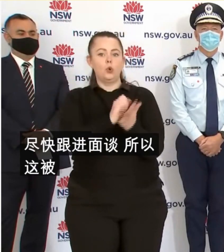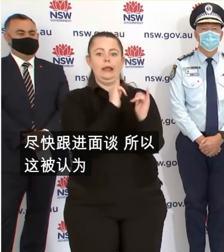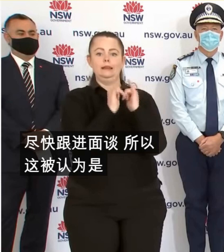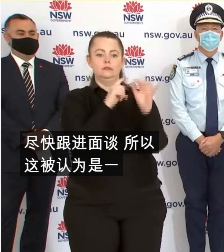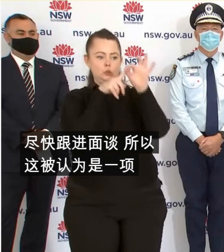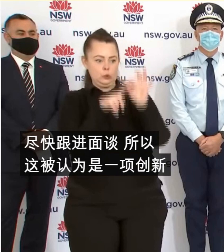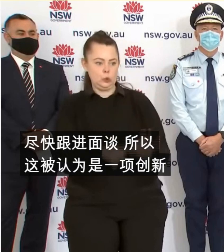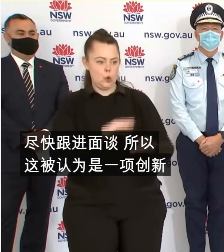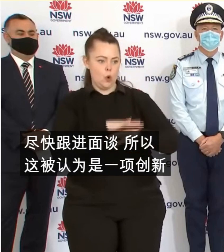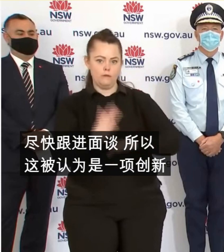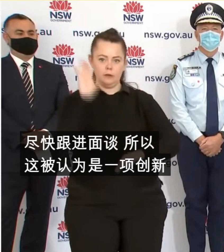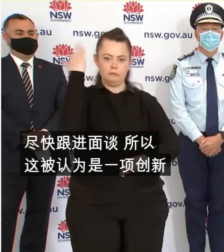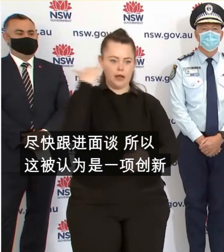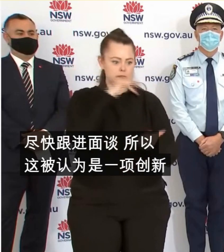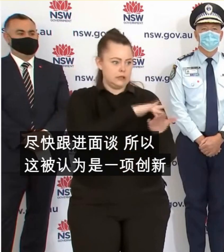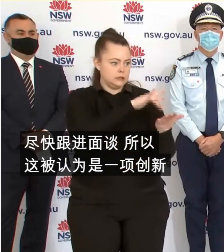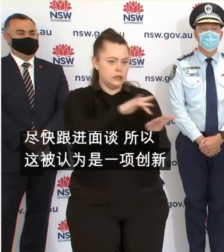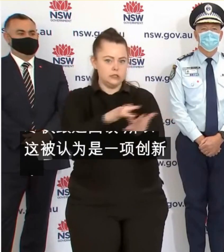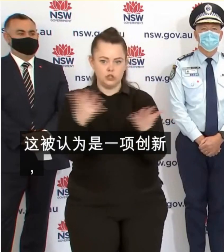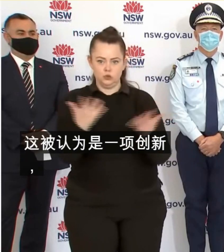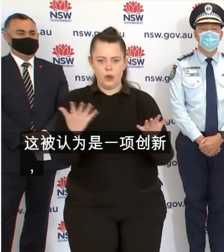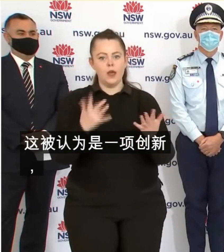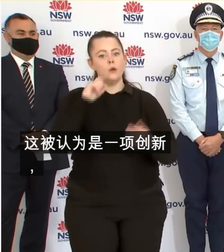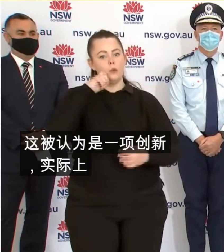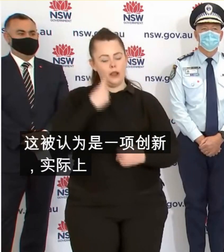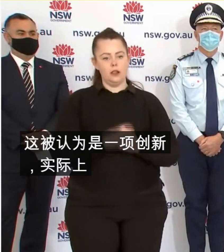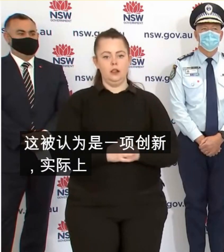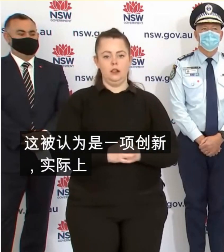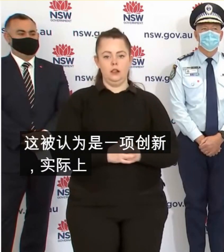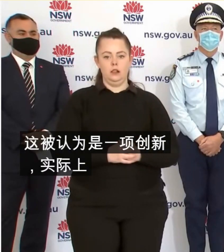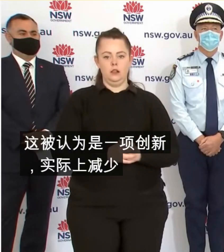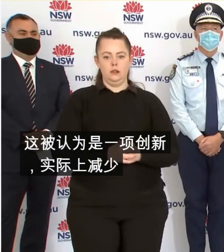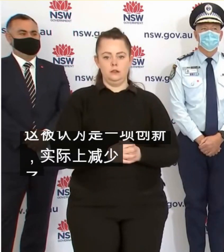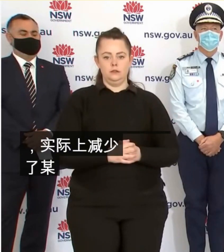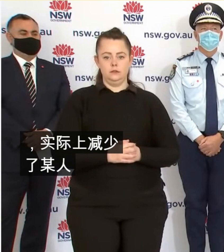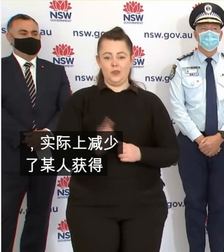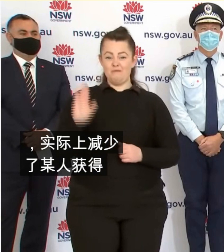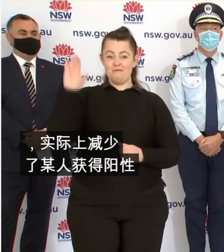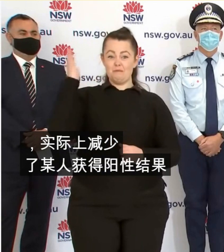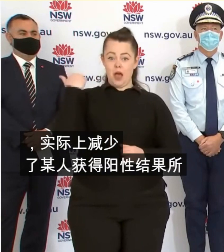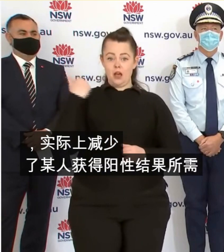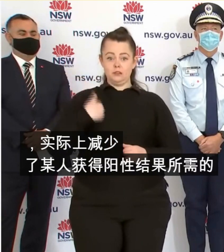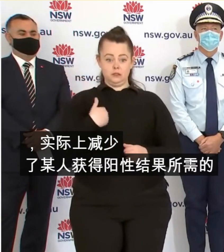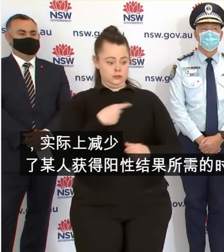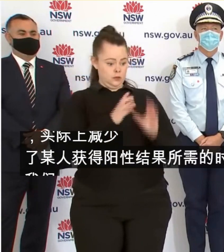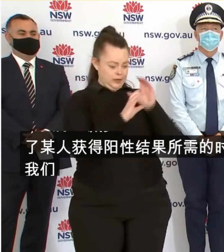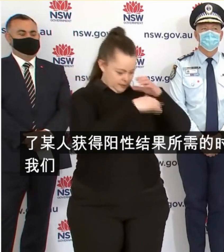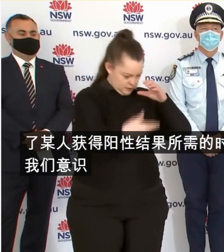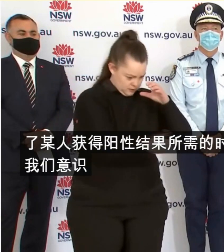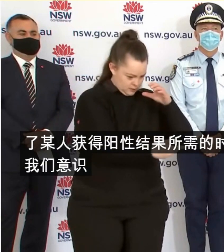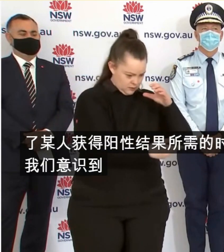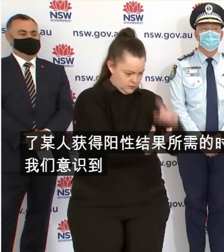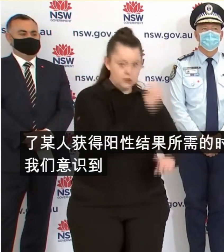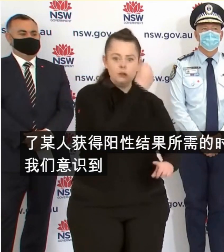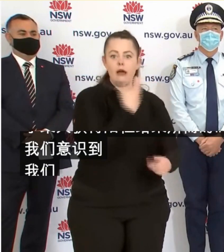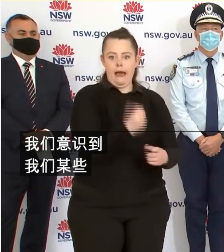So this was considered an innovation to actually decrease the time it takes for someone to get a positive result. And